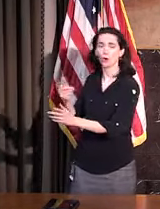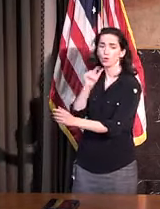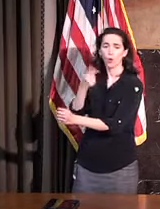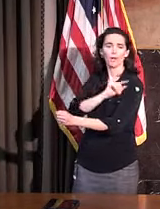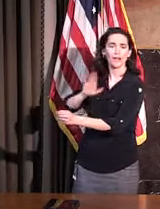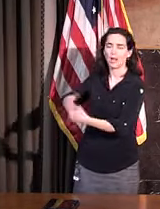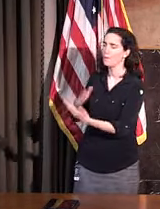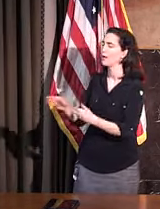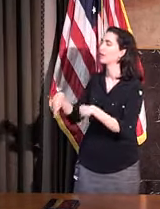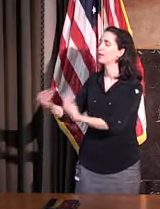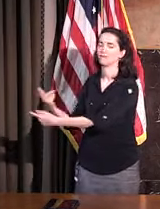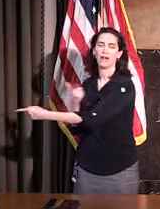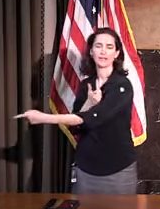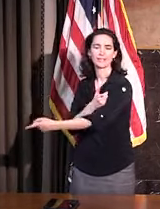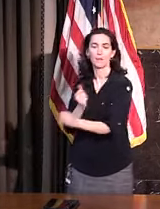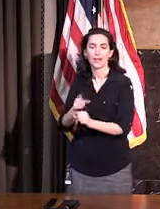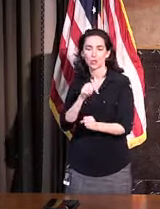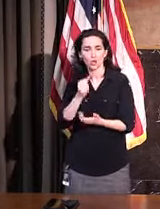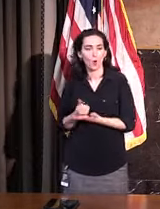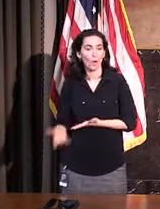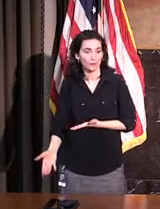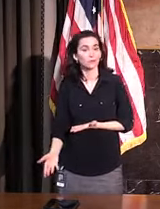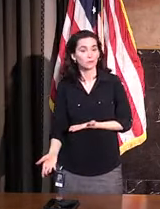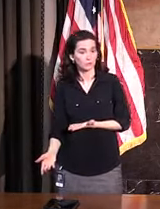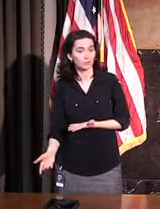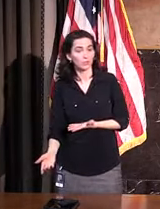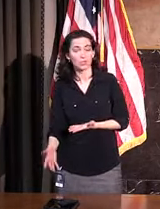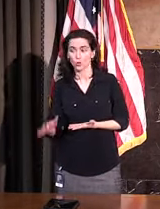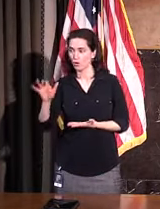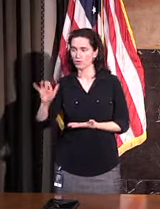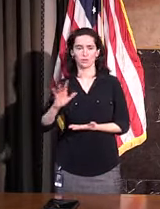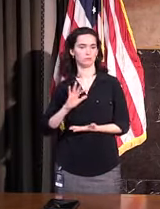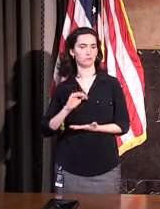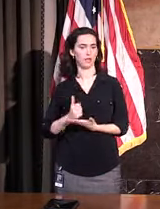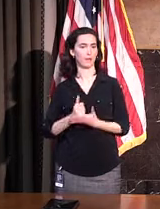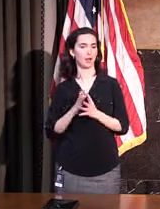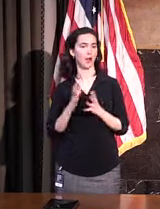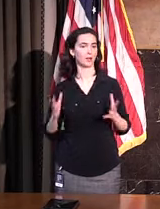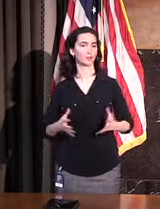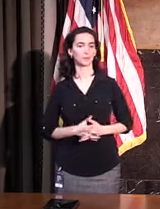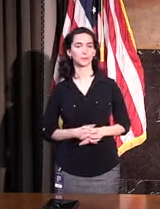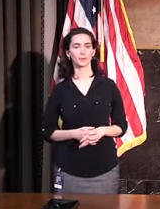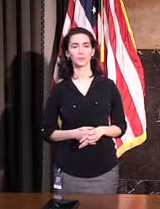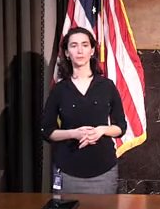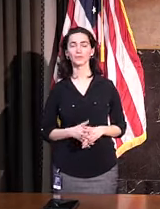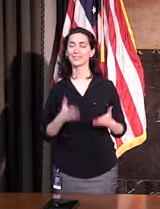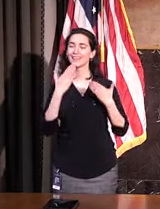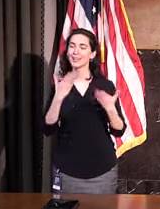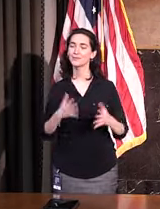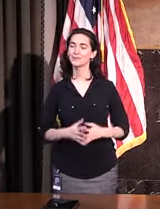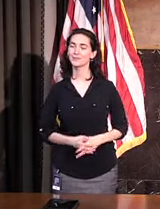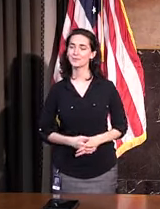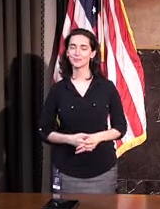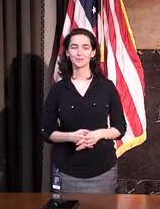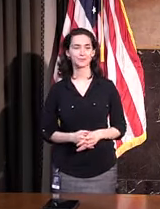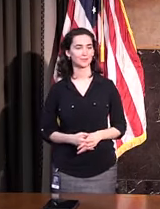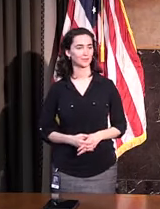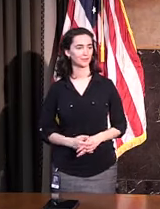to make sure that the doses don't get wasted. And from that regards, it's been really effective. Thank you.